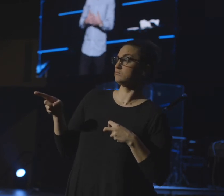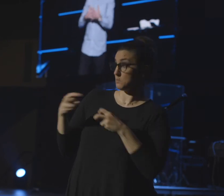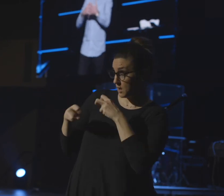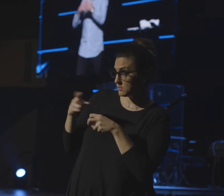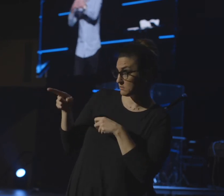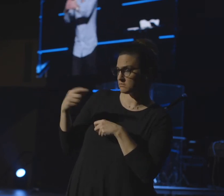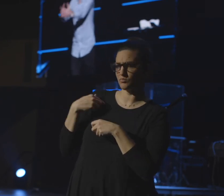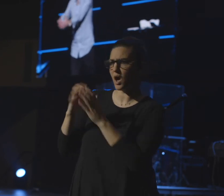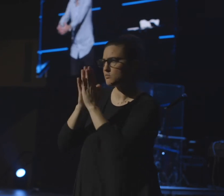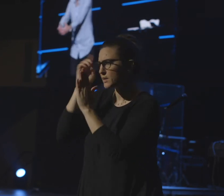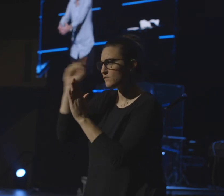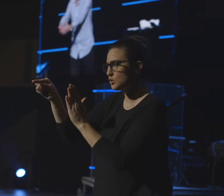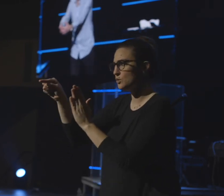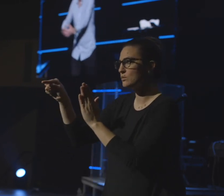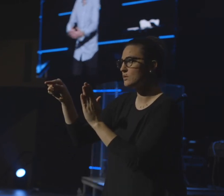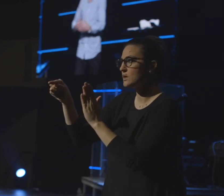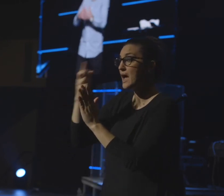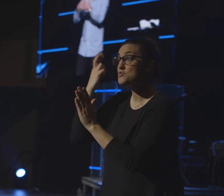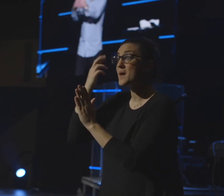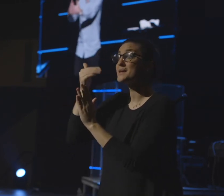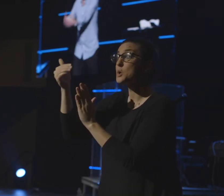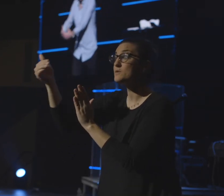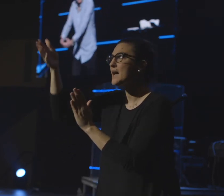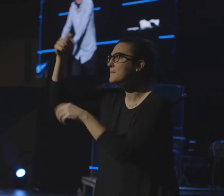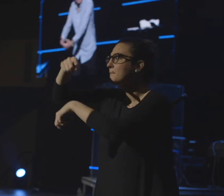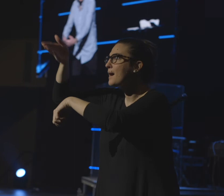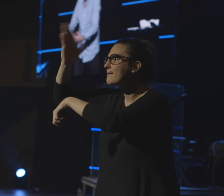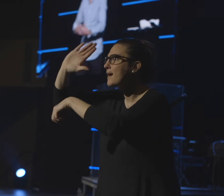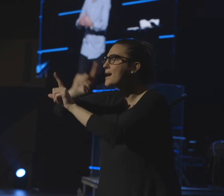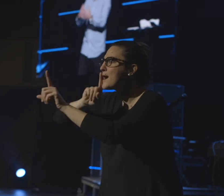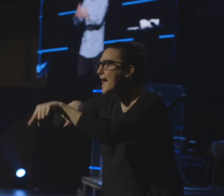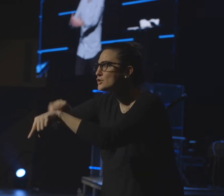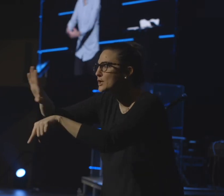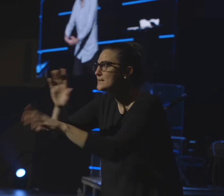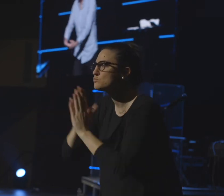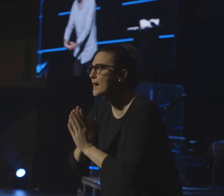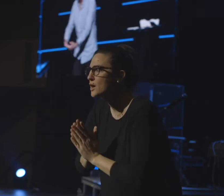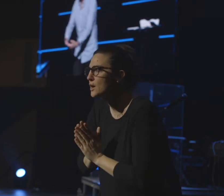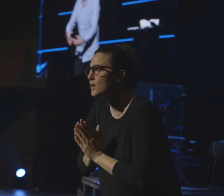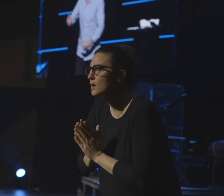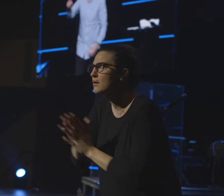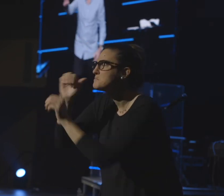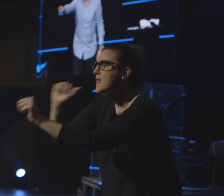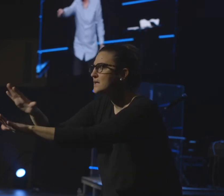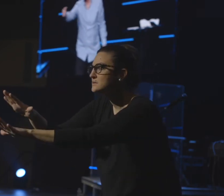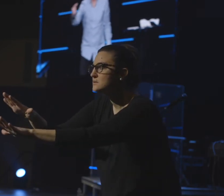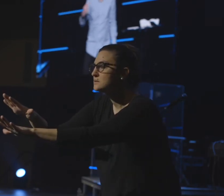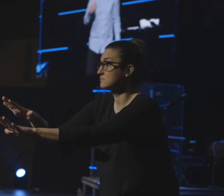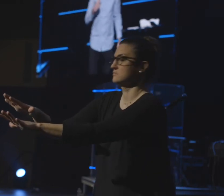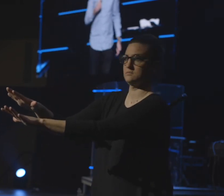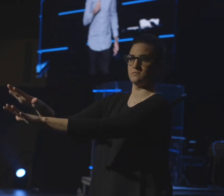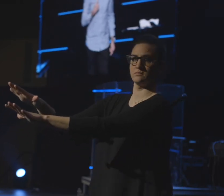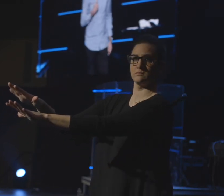time, I see God answers his prayer. And God resolves his misery. And God blesses him. And God does all that